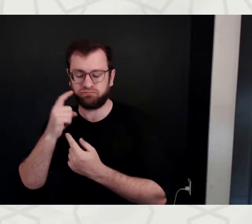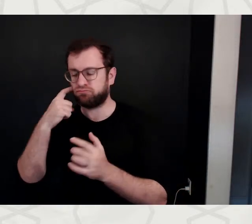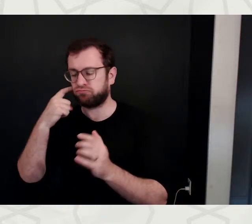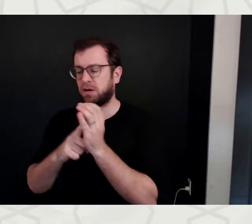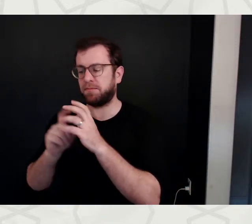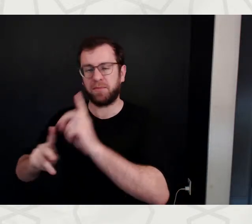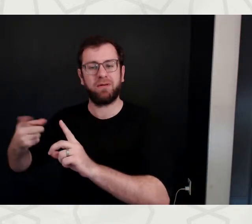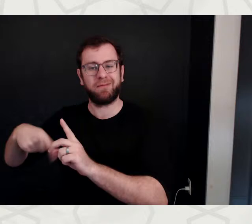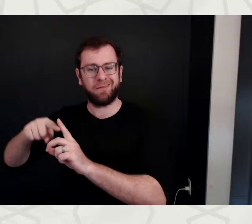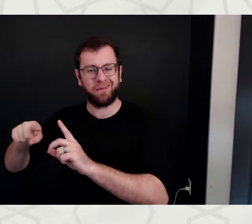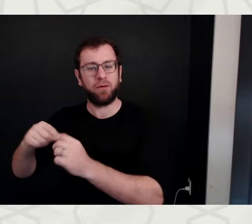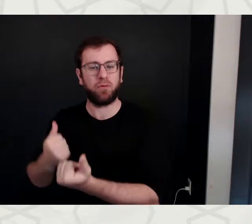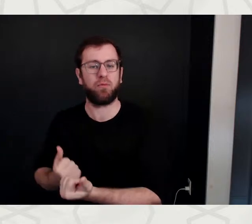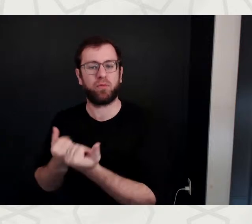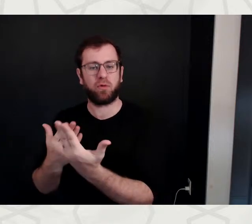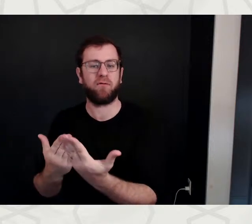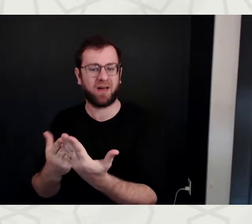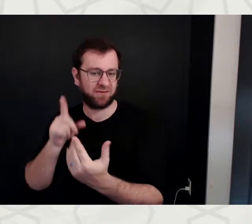ones who bring it.